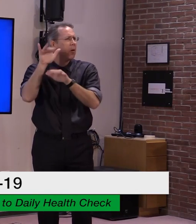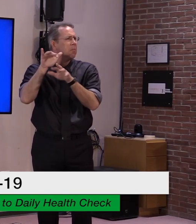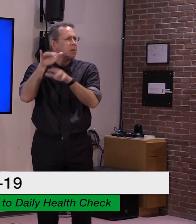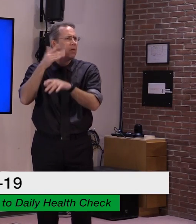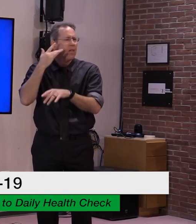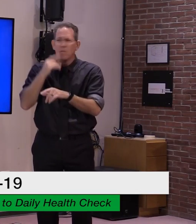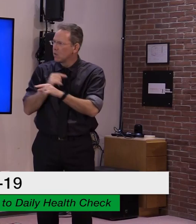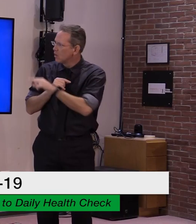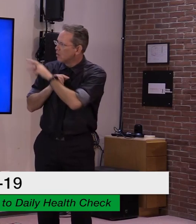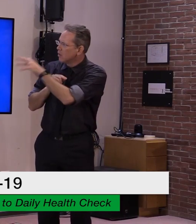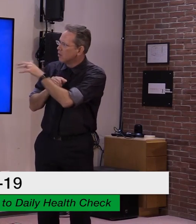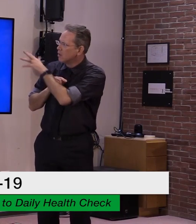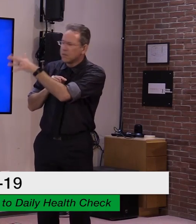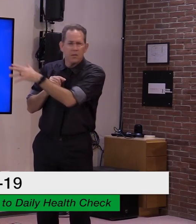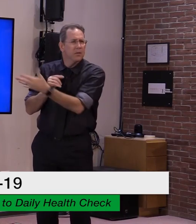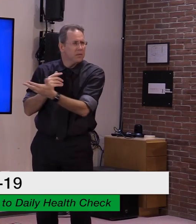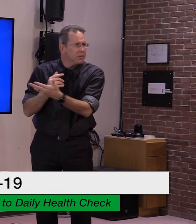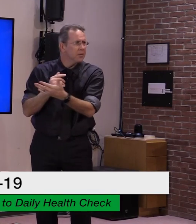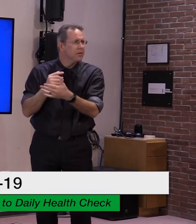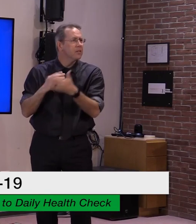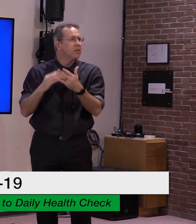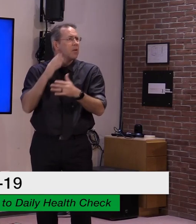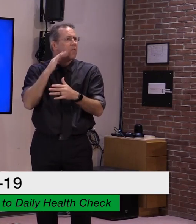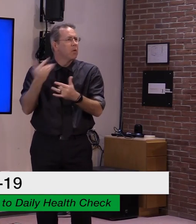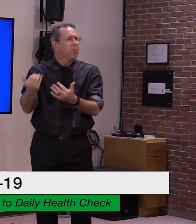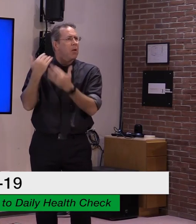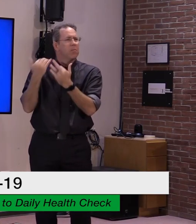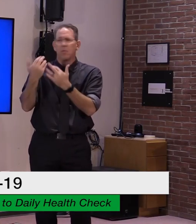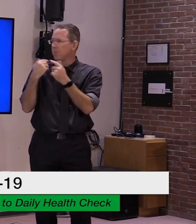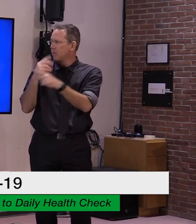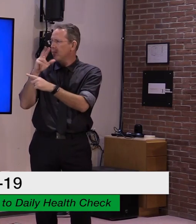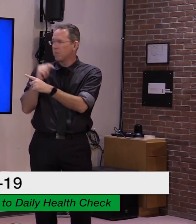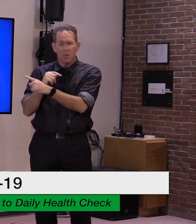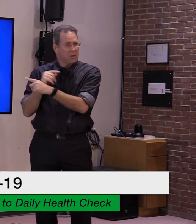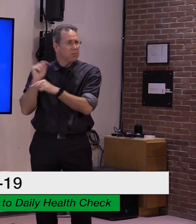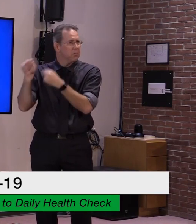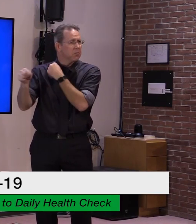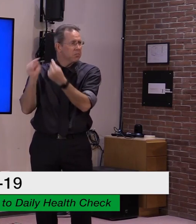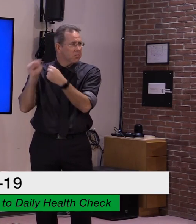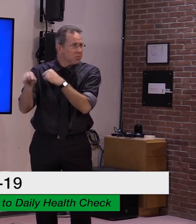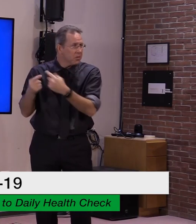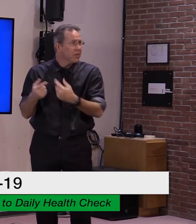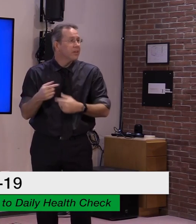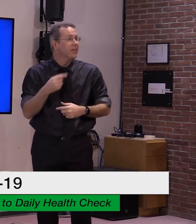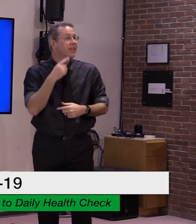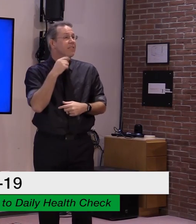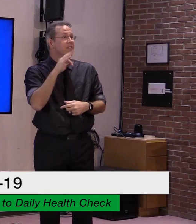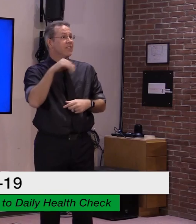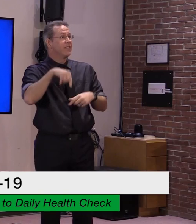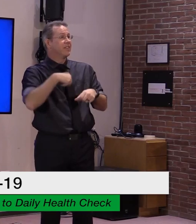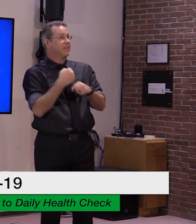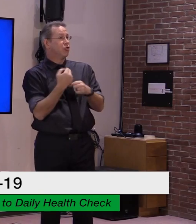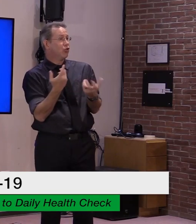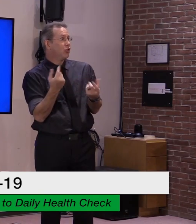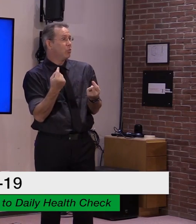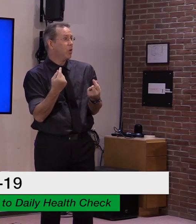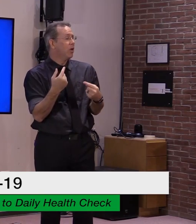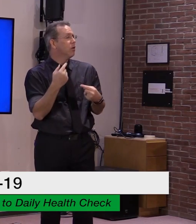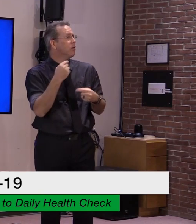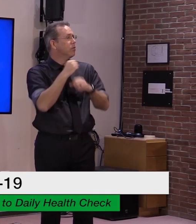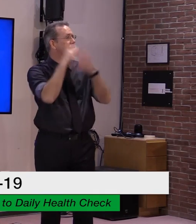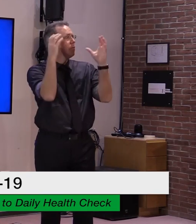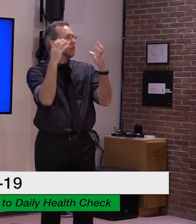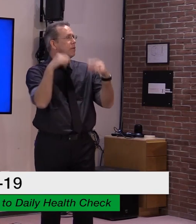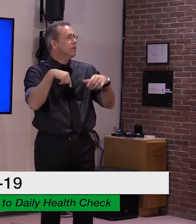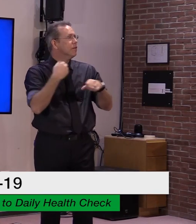and quite extensive and if we have travel similar to this this year it certainly would be quite alarming and we can